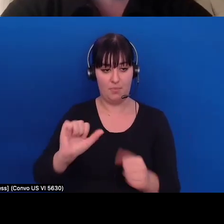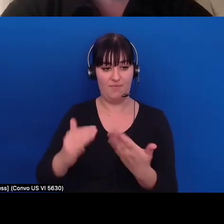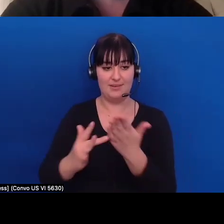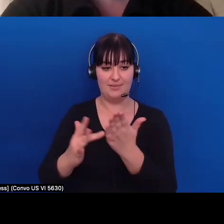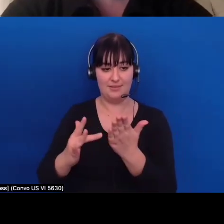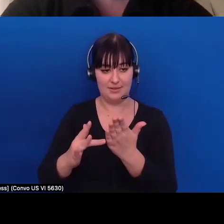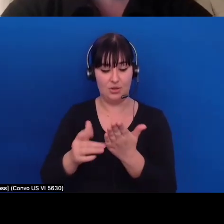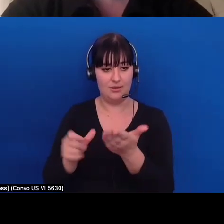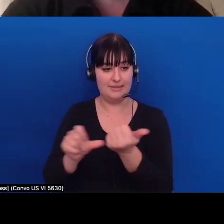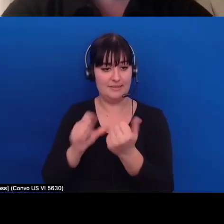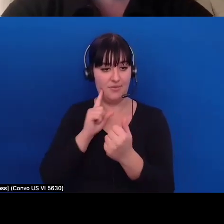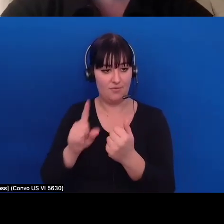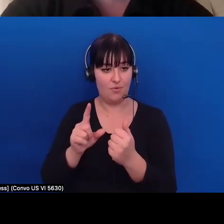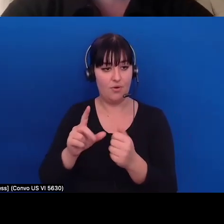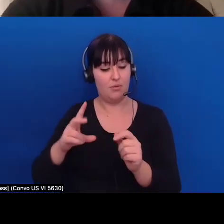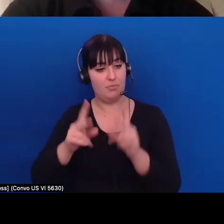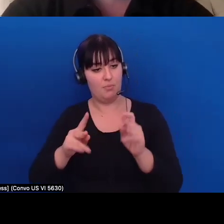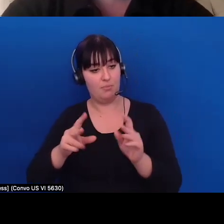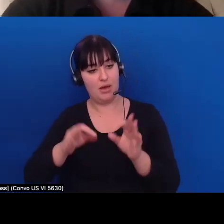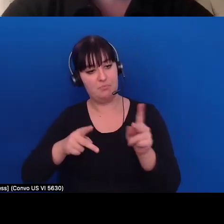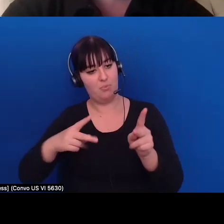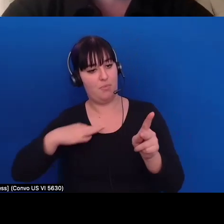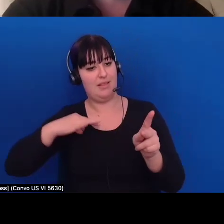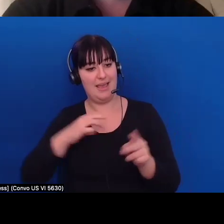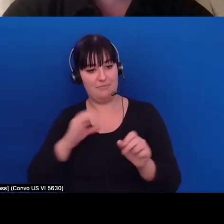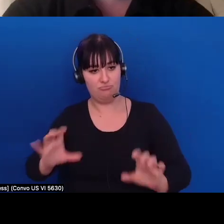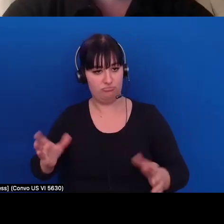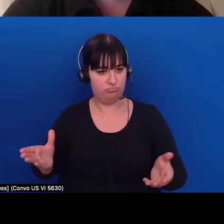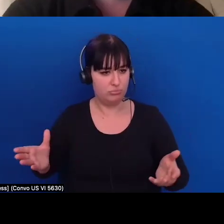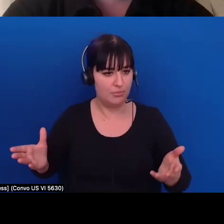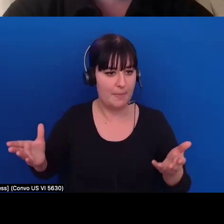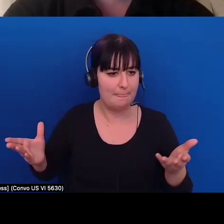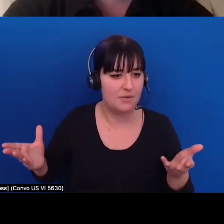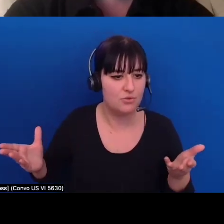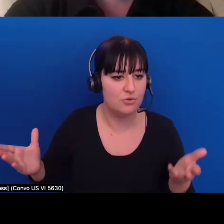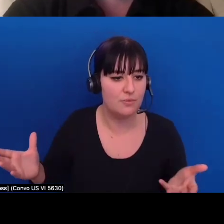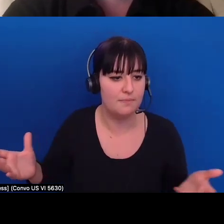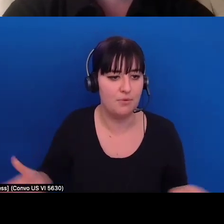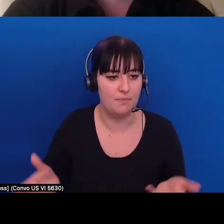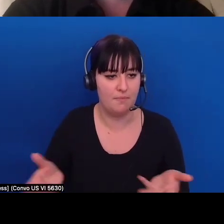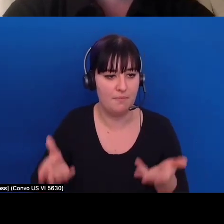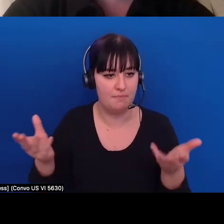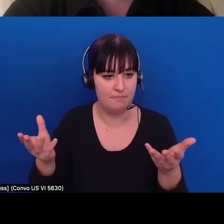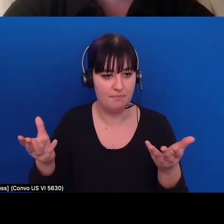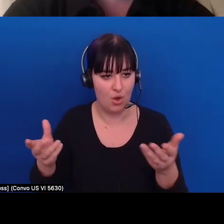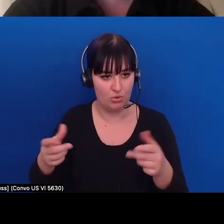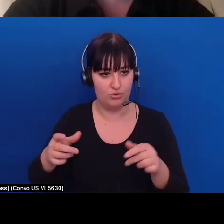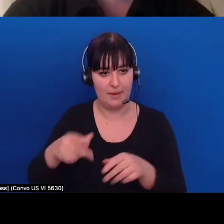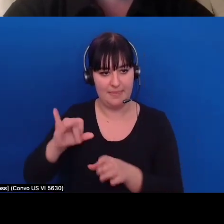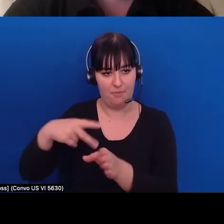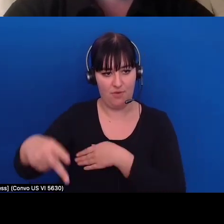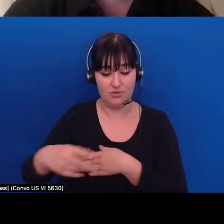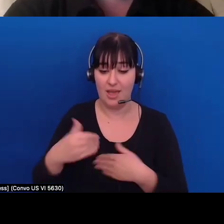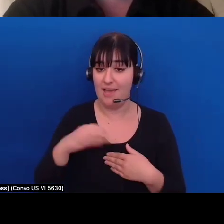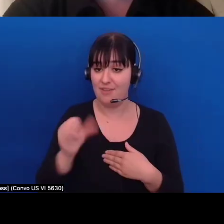and promote the profession. This section also establishes other duties of the board, like adopting bylaws